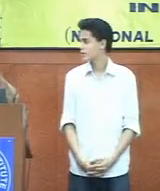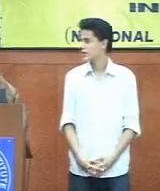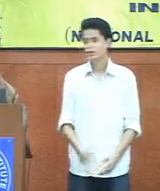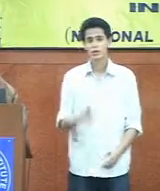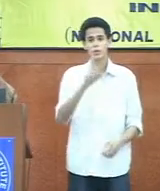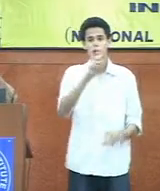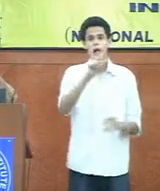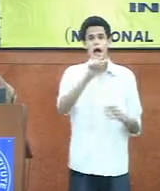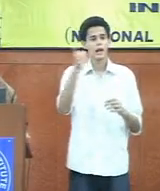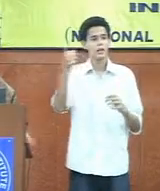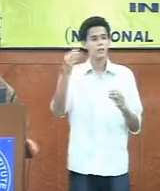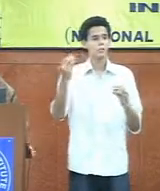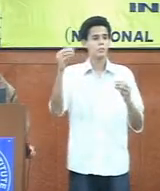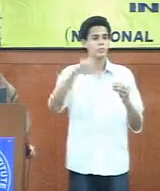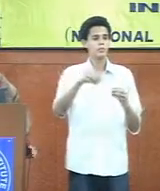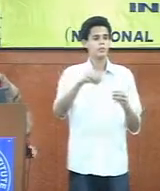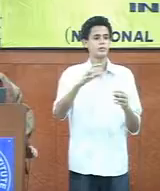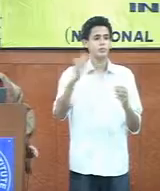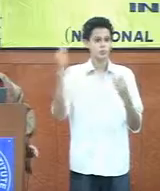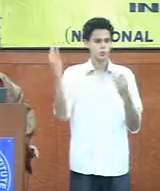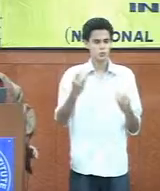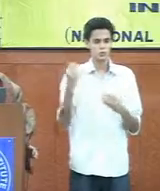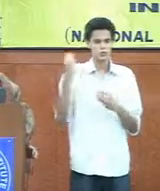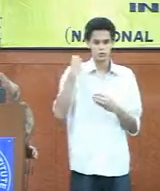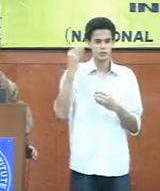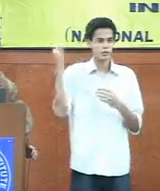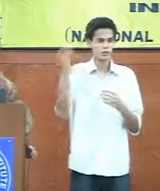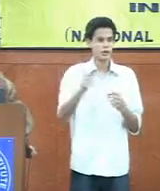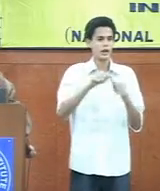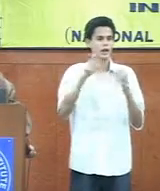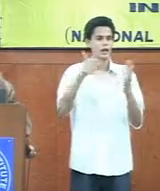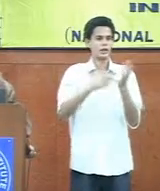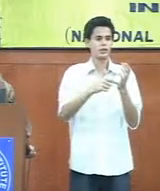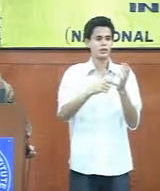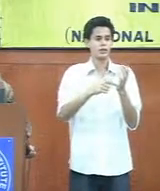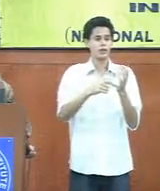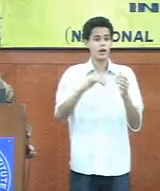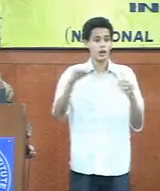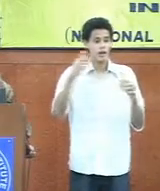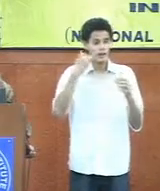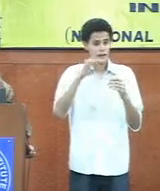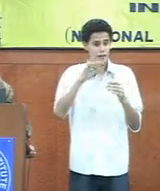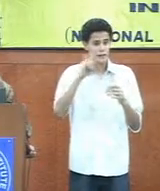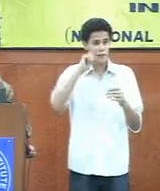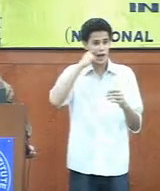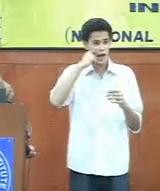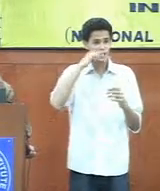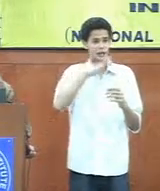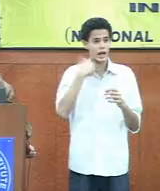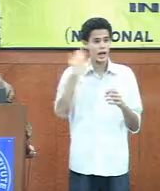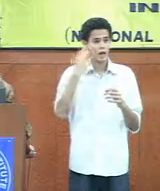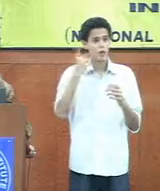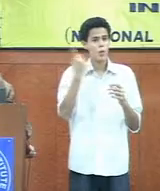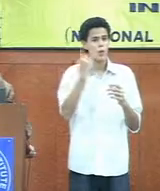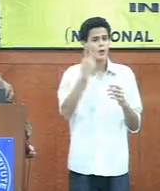There is one other provision which has been introduced into the Act, which is that if a man dies